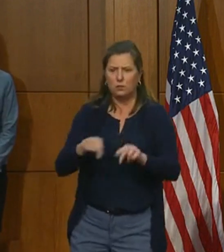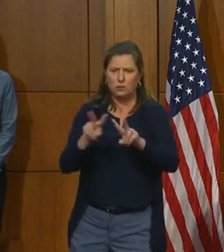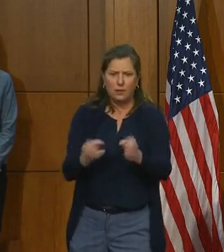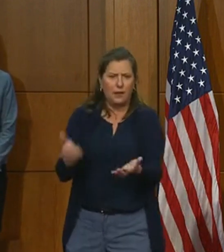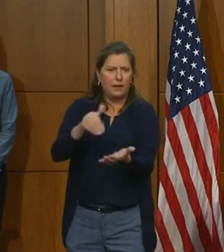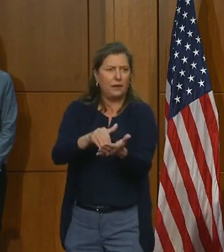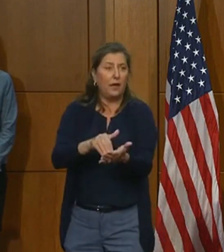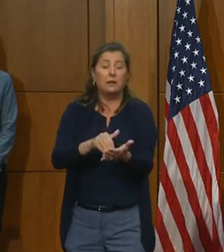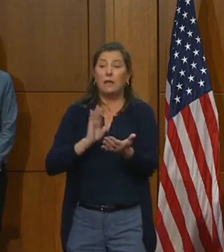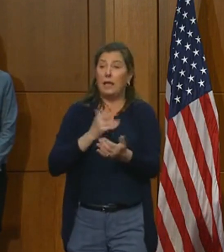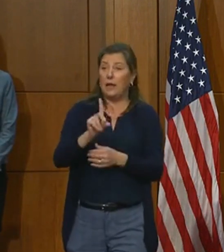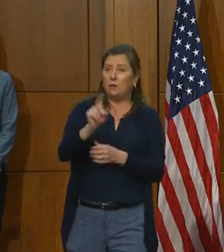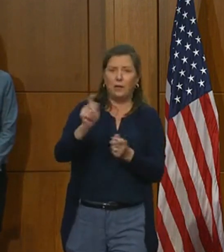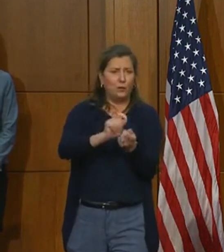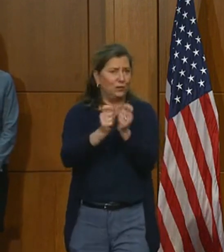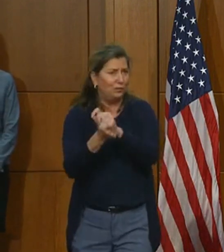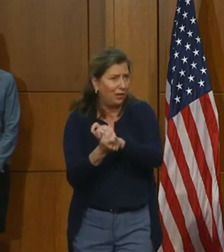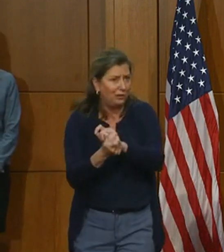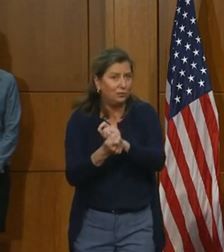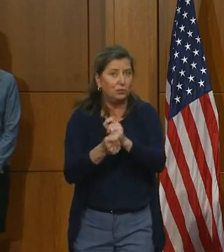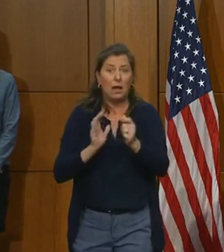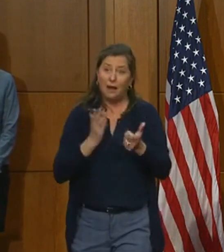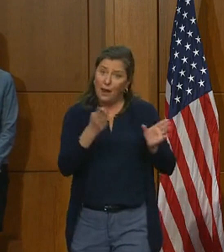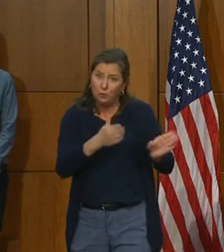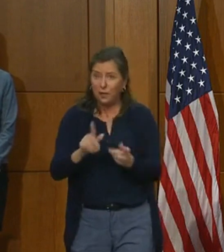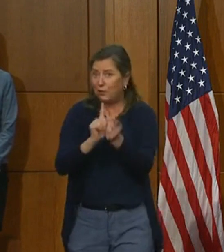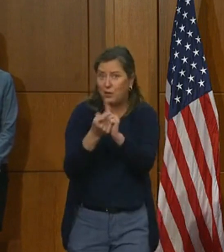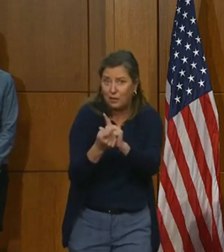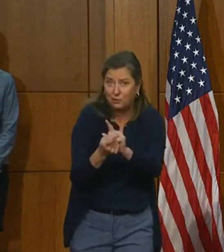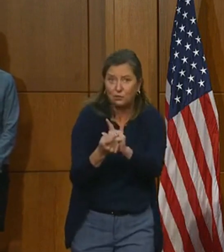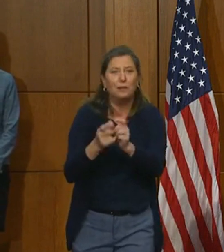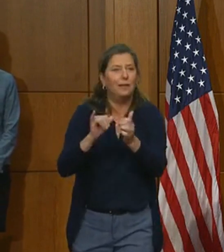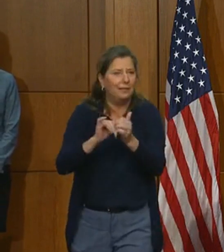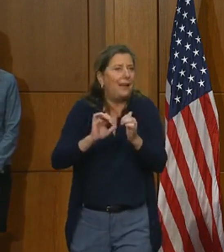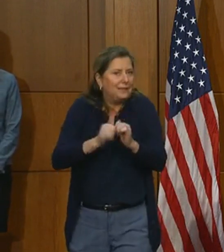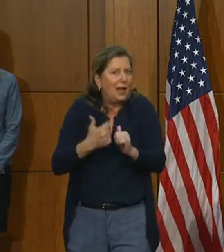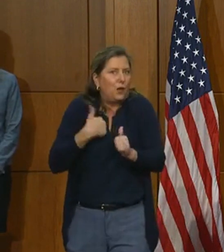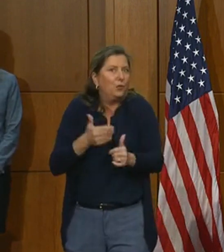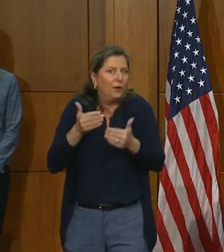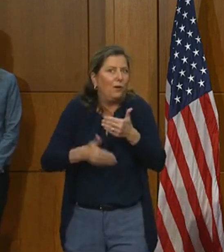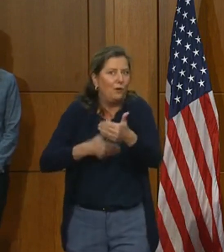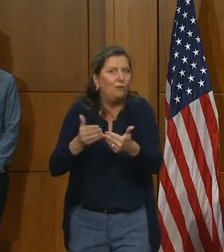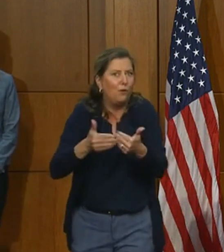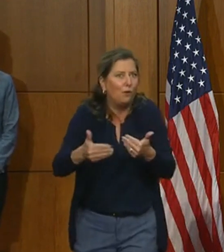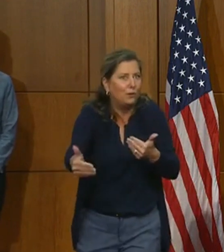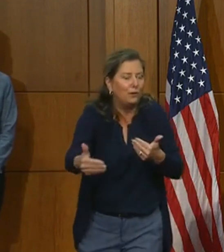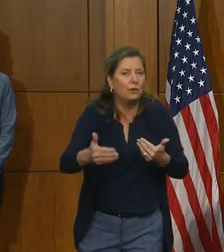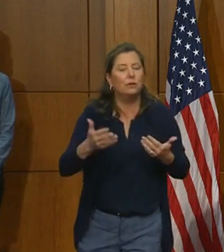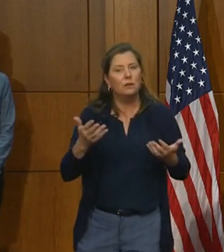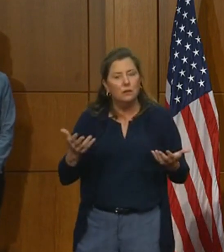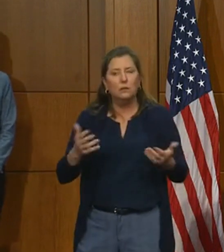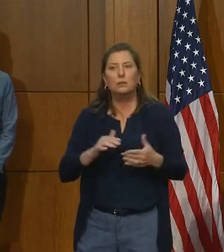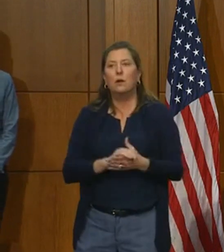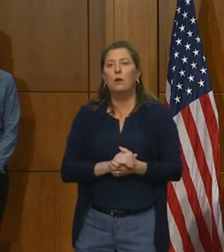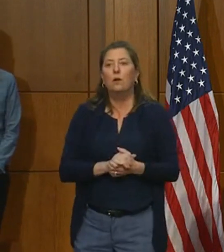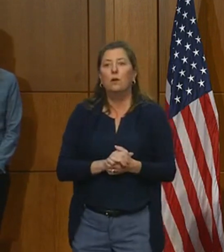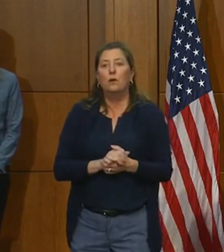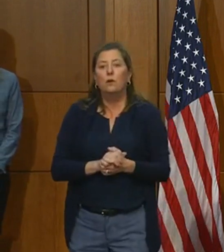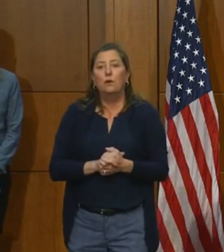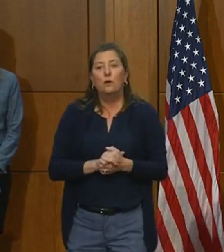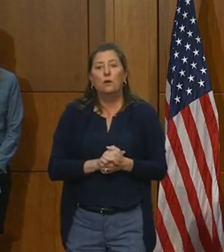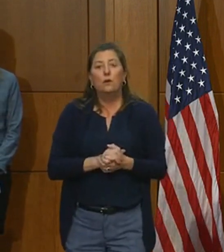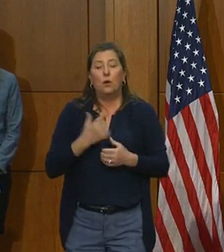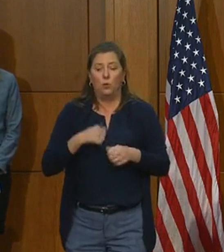and we change our diagnosis, and we change our plans. That's the way we move forward. So as we have looked at